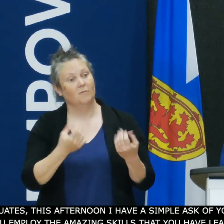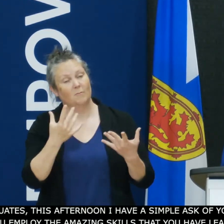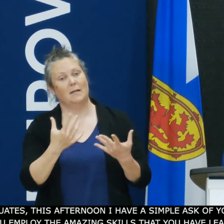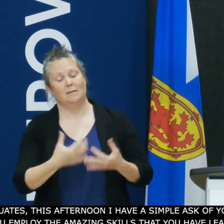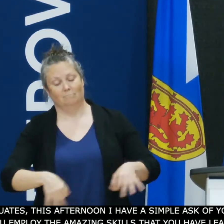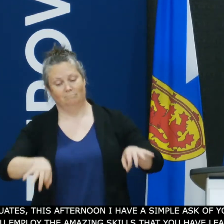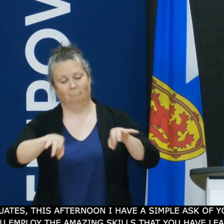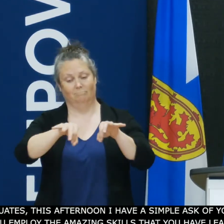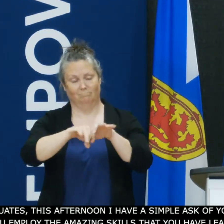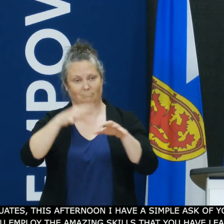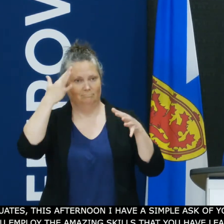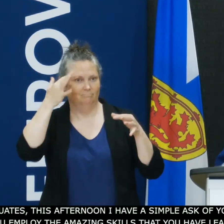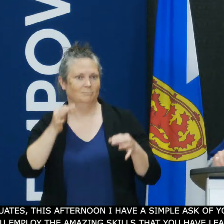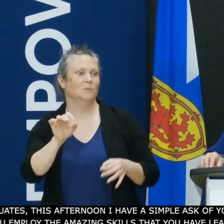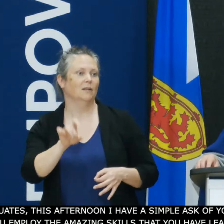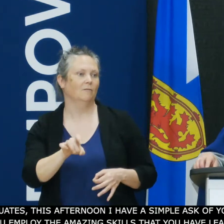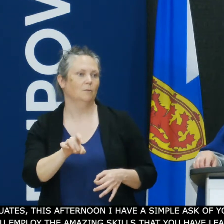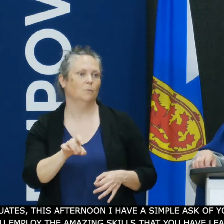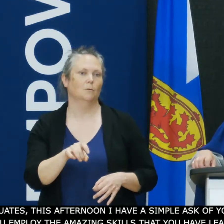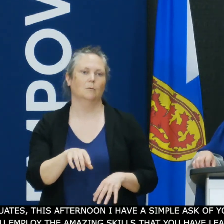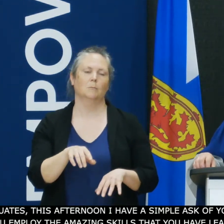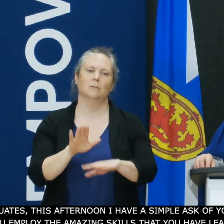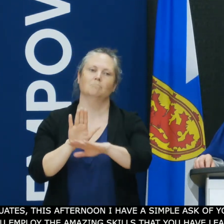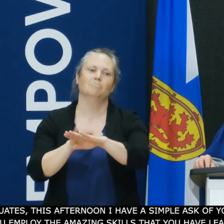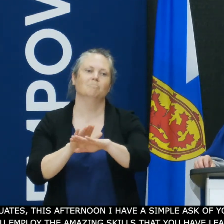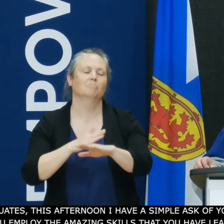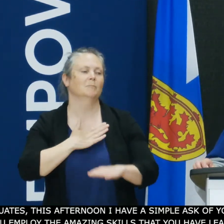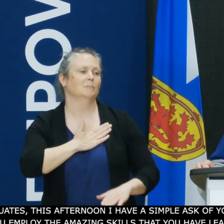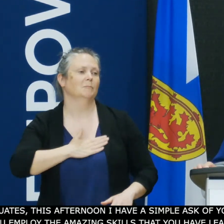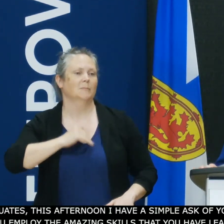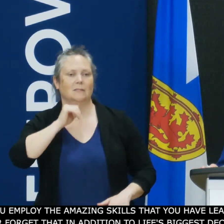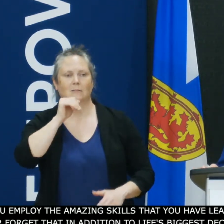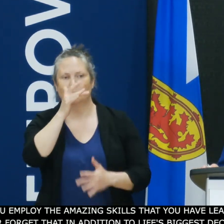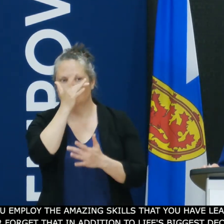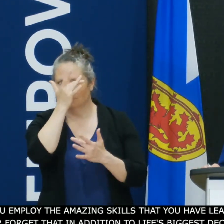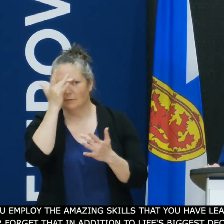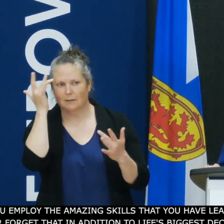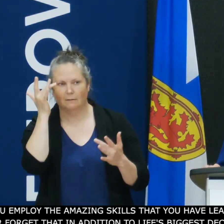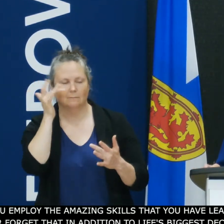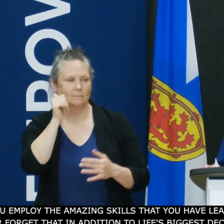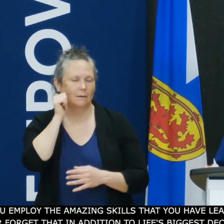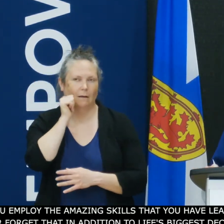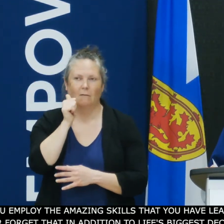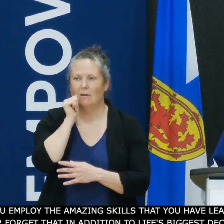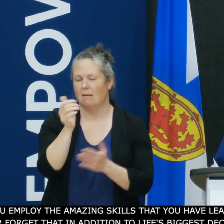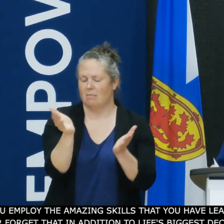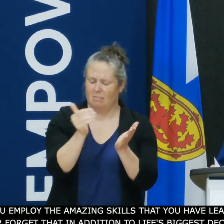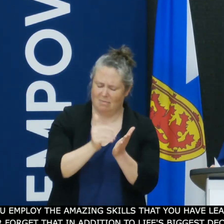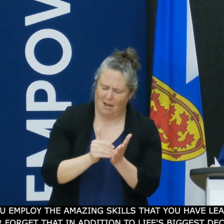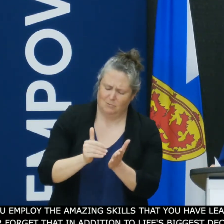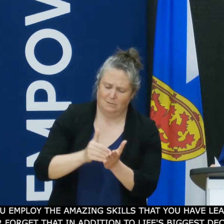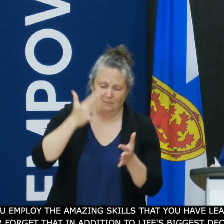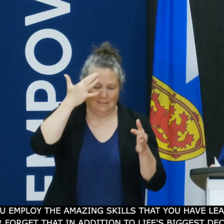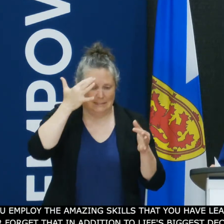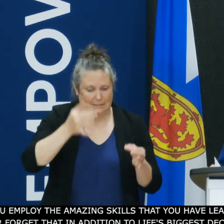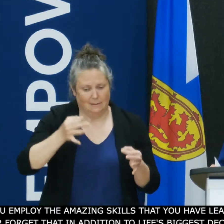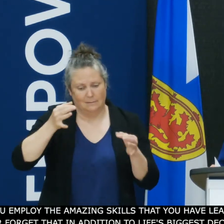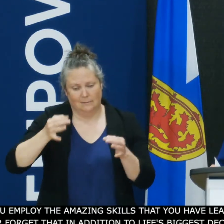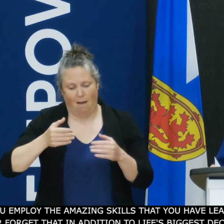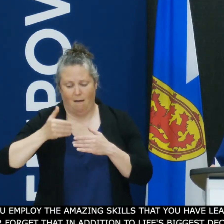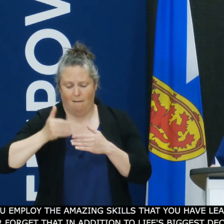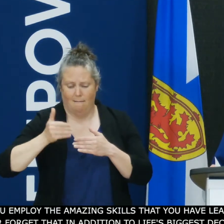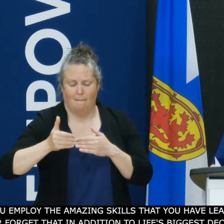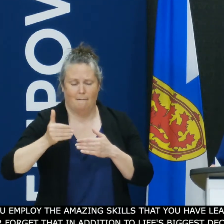important, that you never forget that your thousands of small decisions that you make each and every day